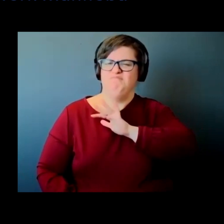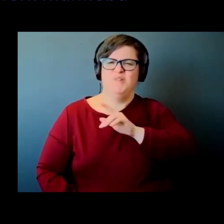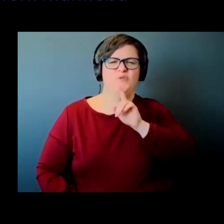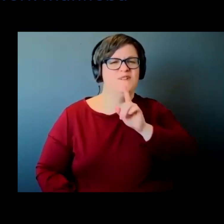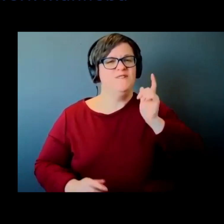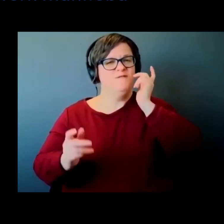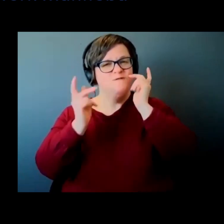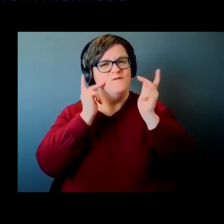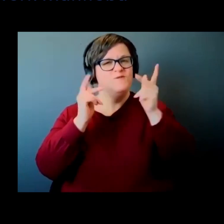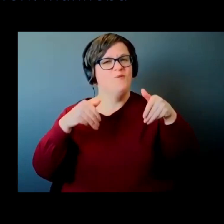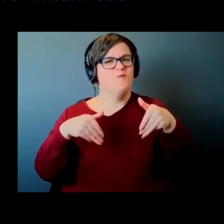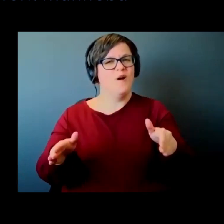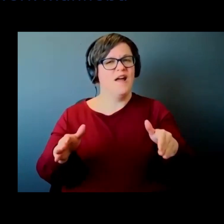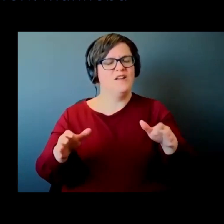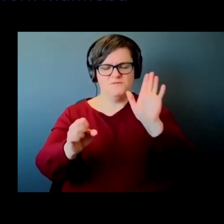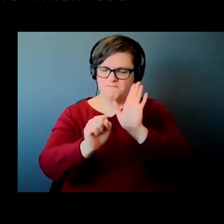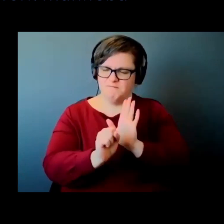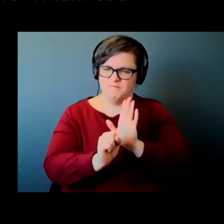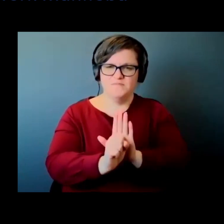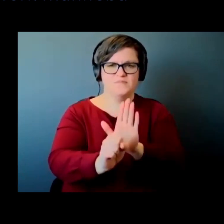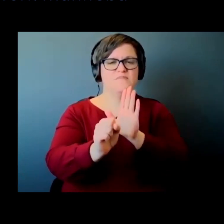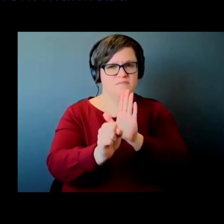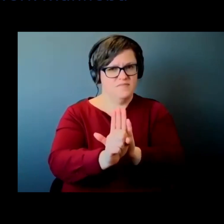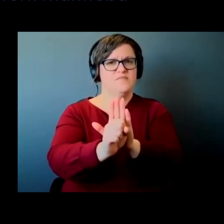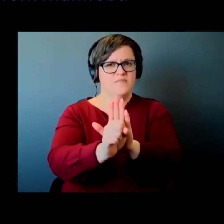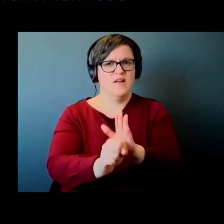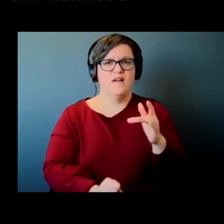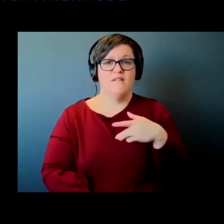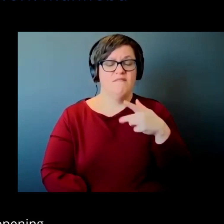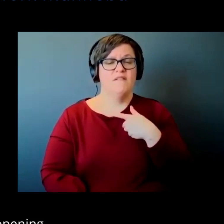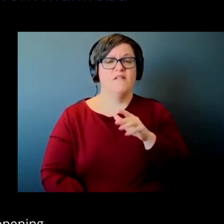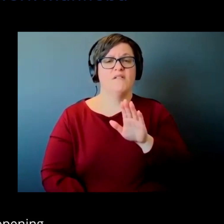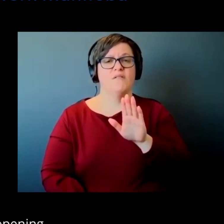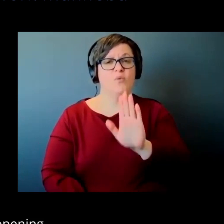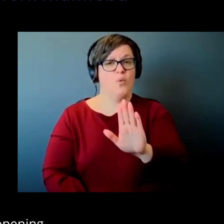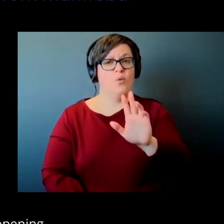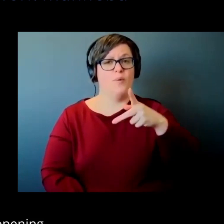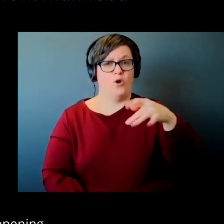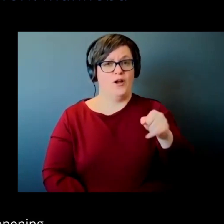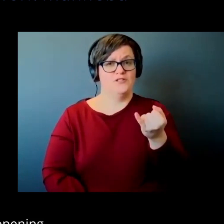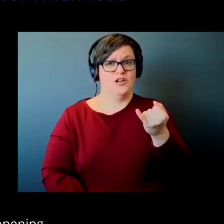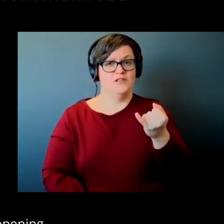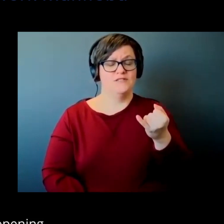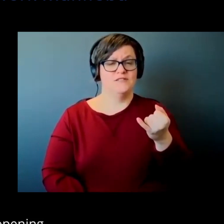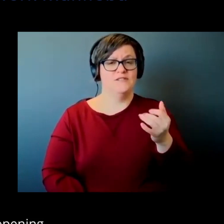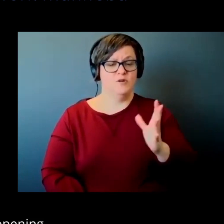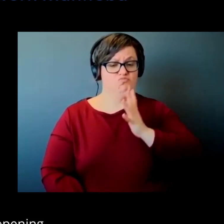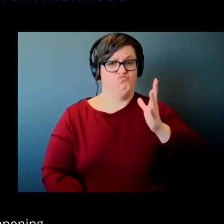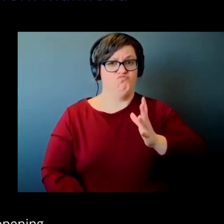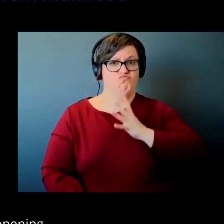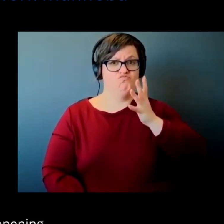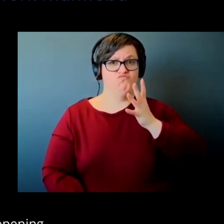pass on those kinds of messages. And I think that this project is really eye-opening for the